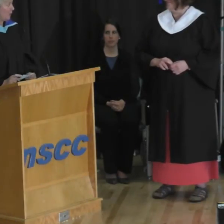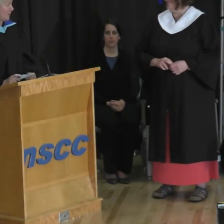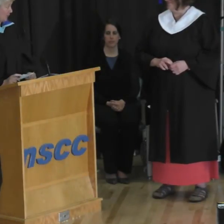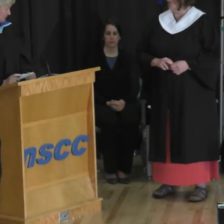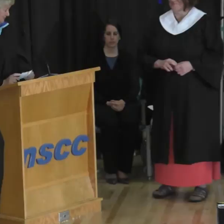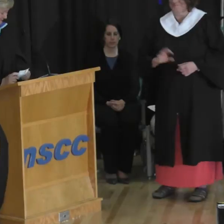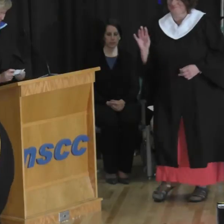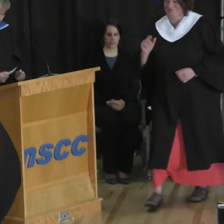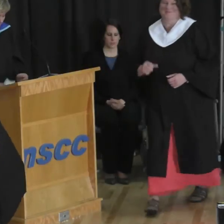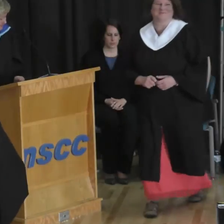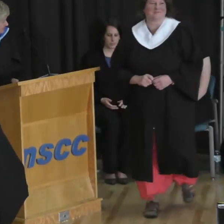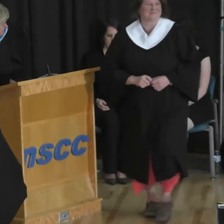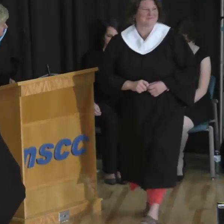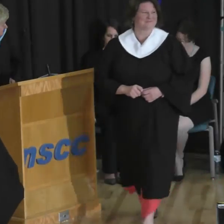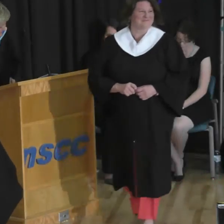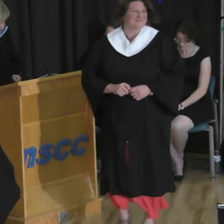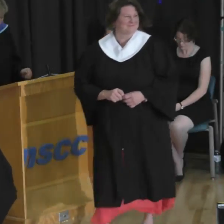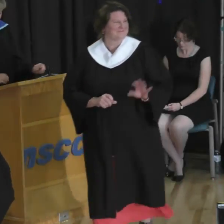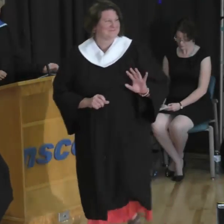Lisa Wombold.